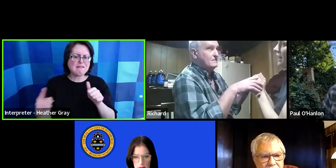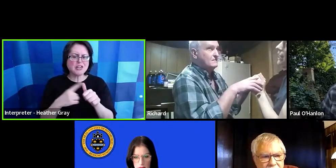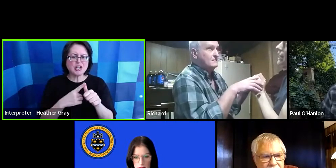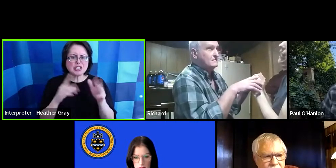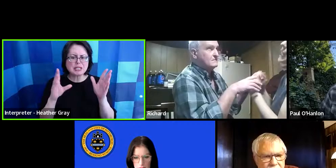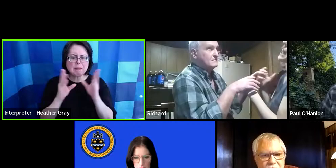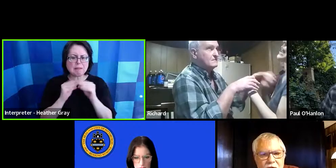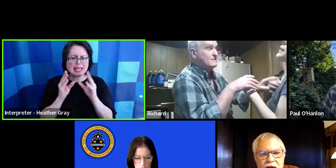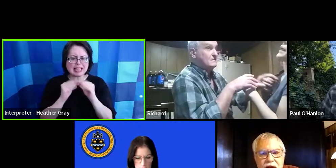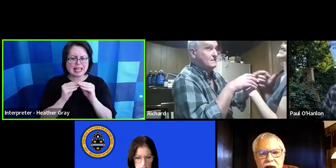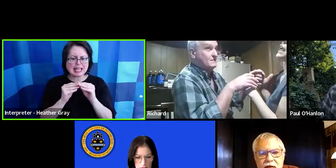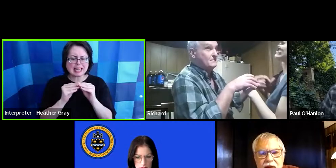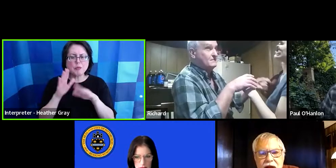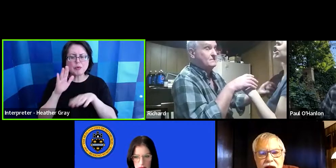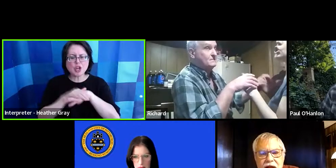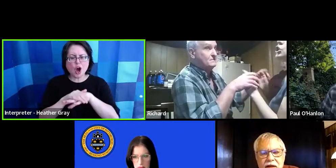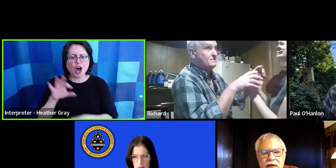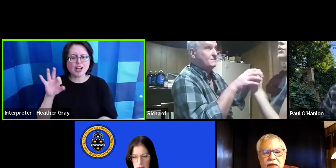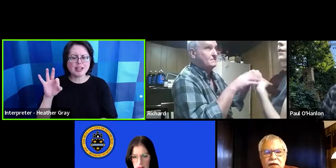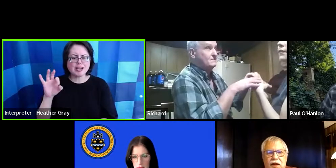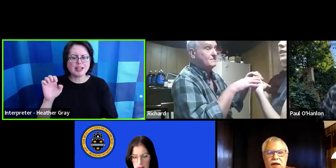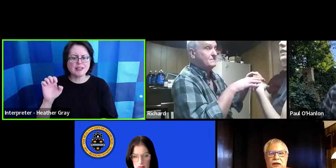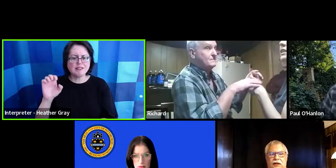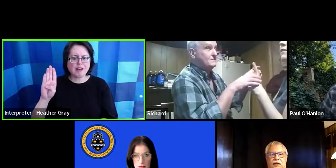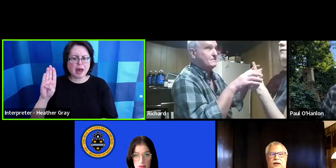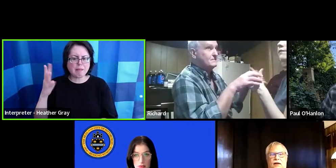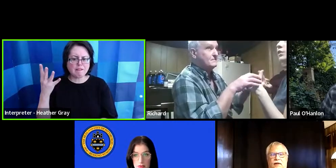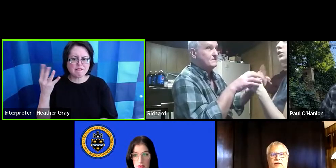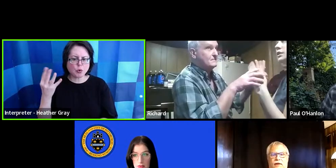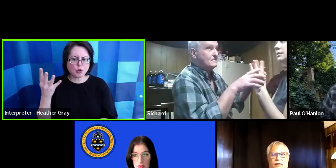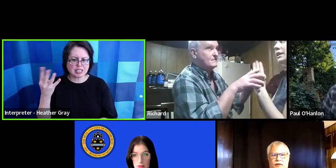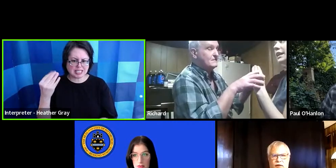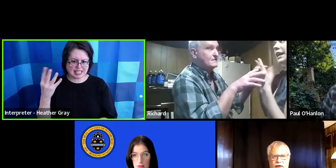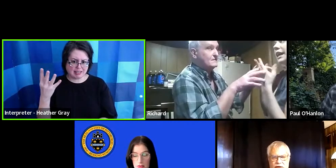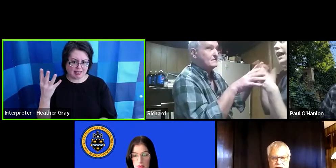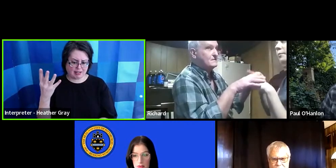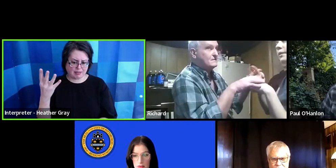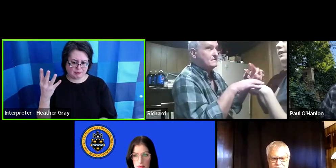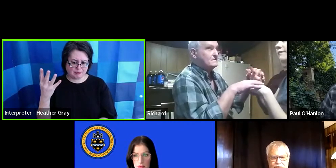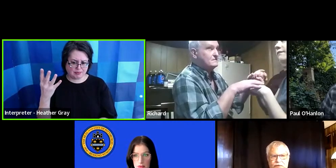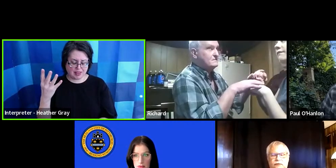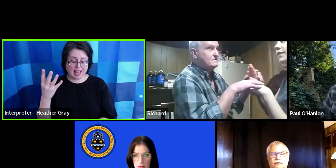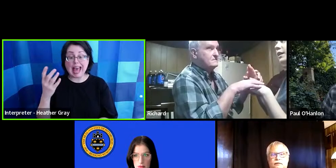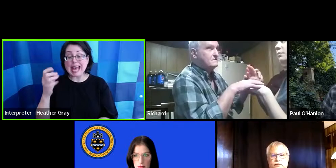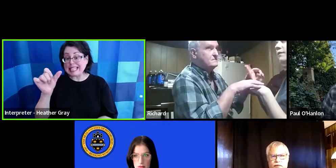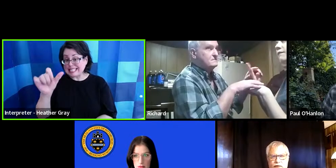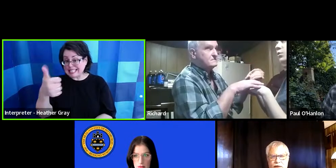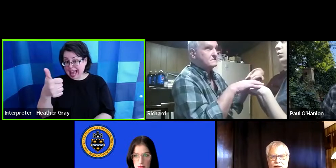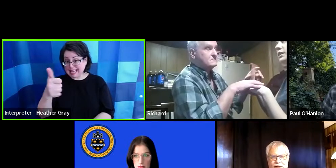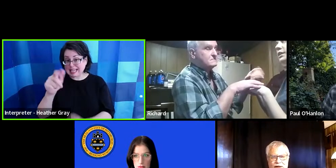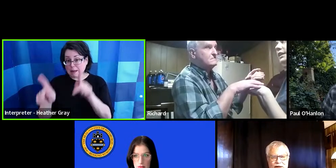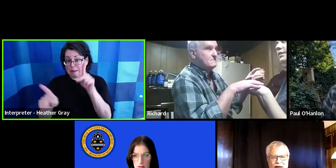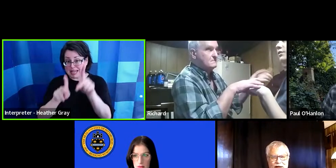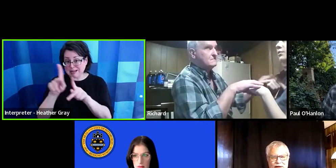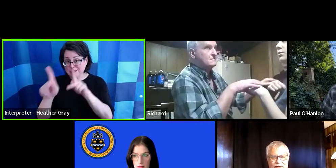February 14th. And it was attended by, like I said, 10 people at our end,